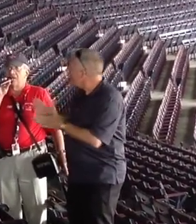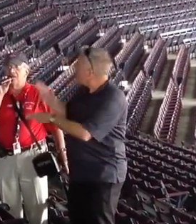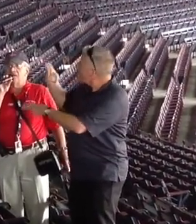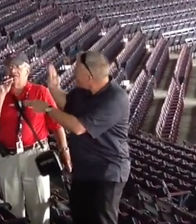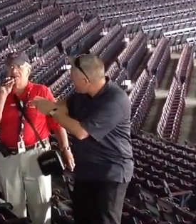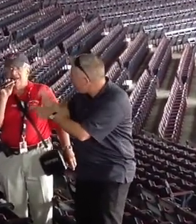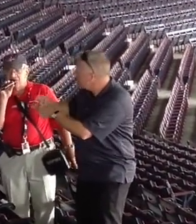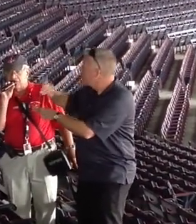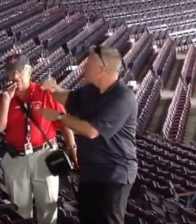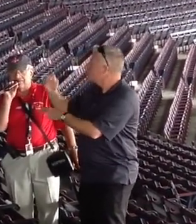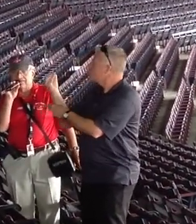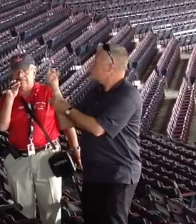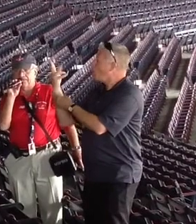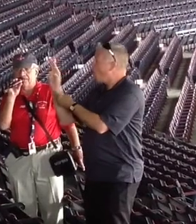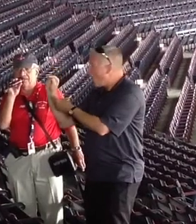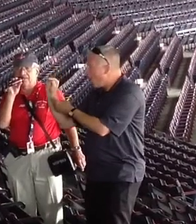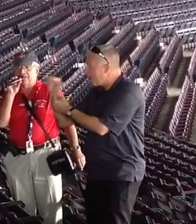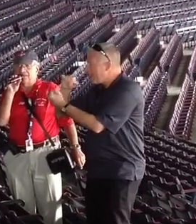John Taylor.